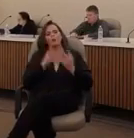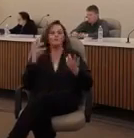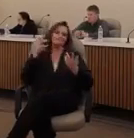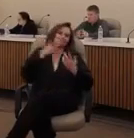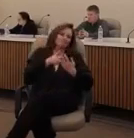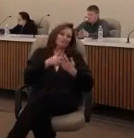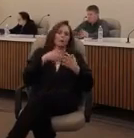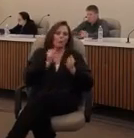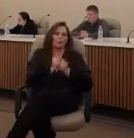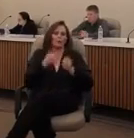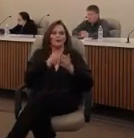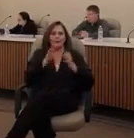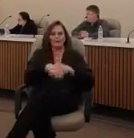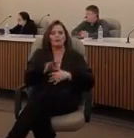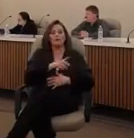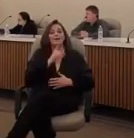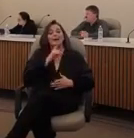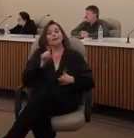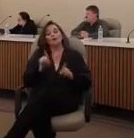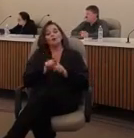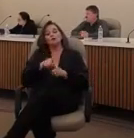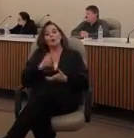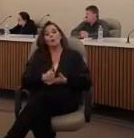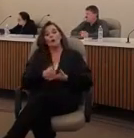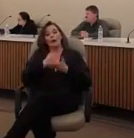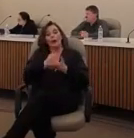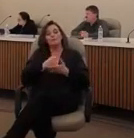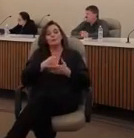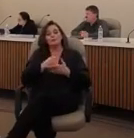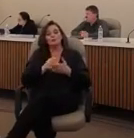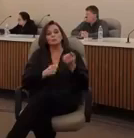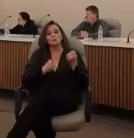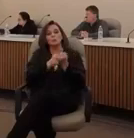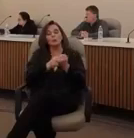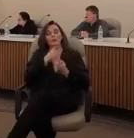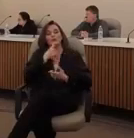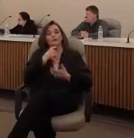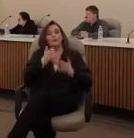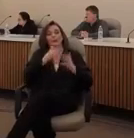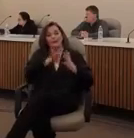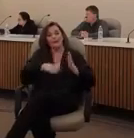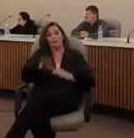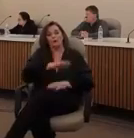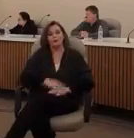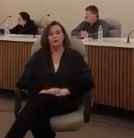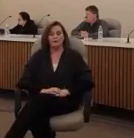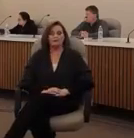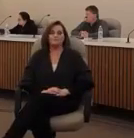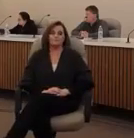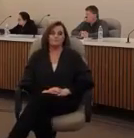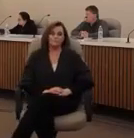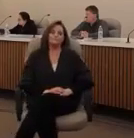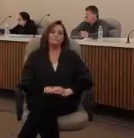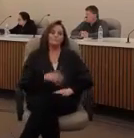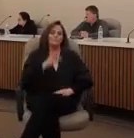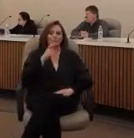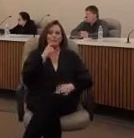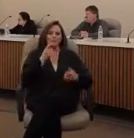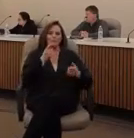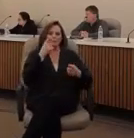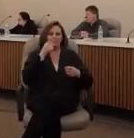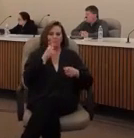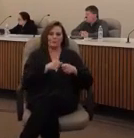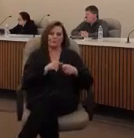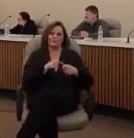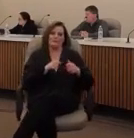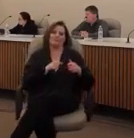more appropriate, and helping to support the character of the neighborhood. Remember, retail type uses, gas station type uses actually serve the immediate neighborhood. That is